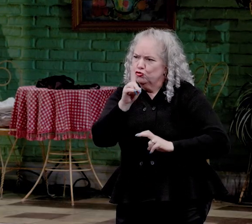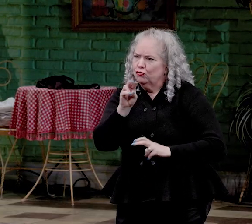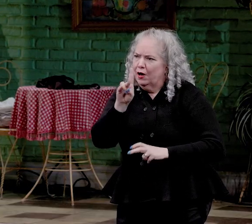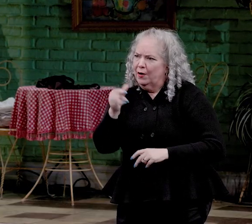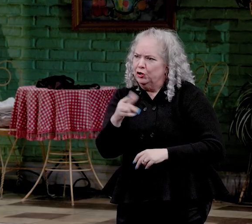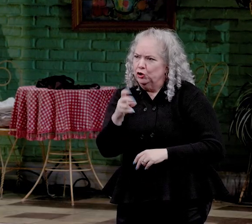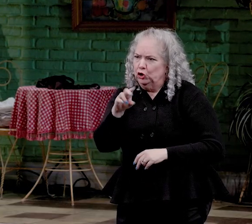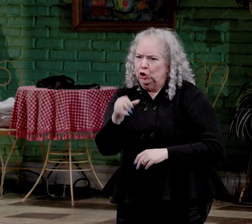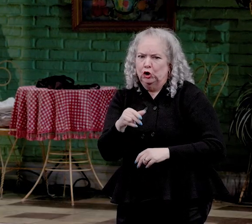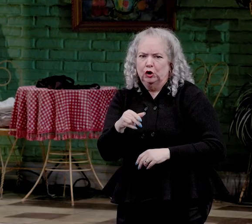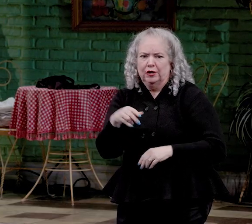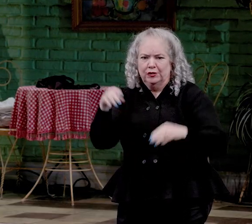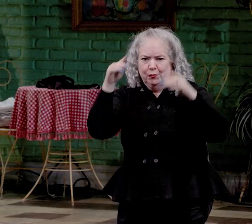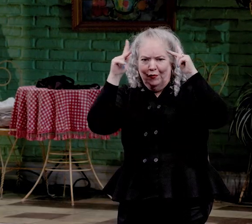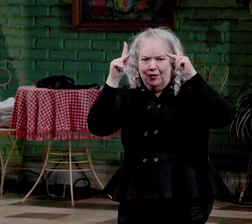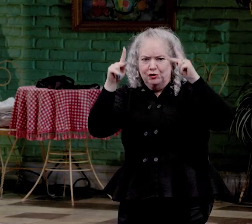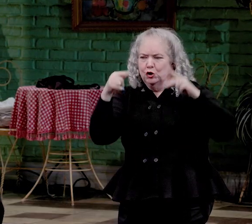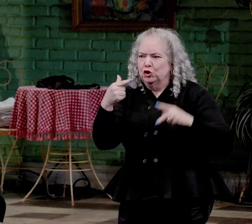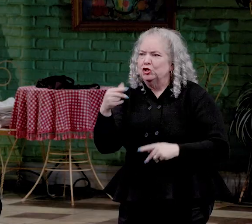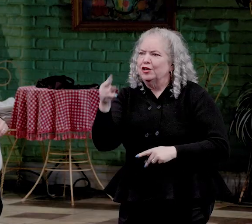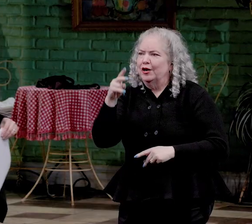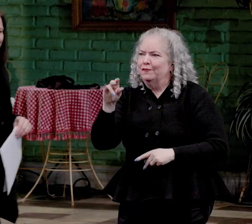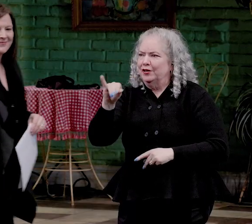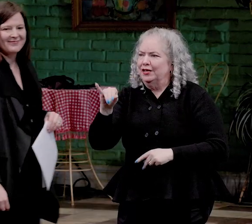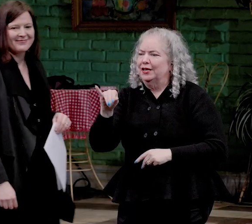is Professor Jeffrey McCune.